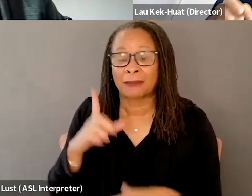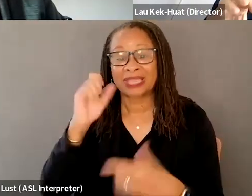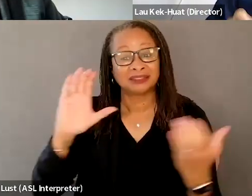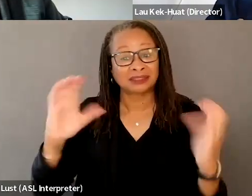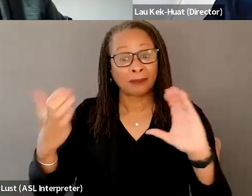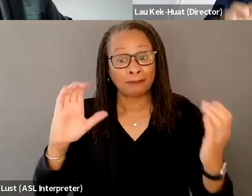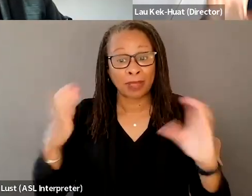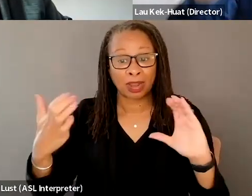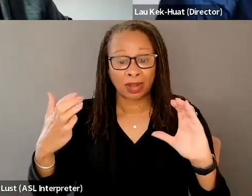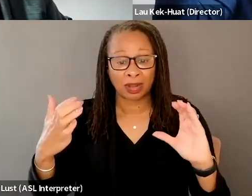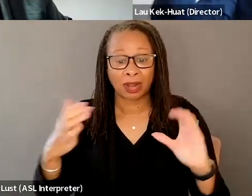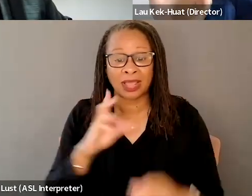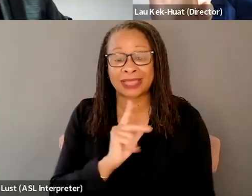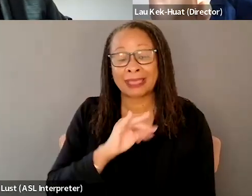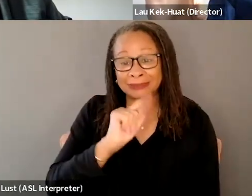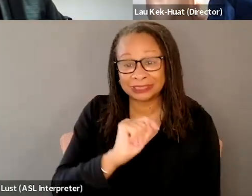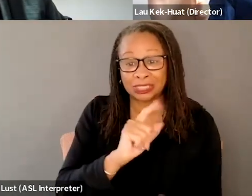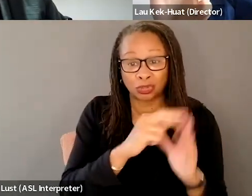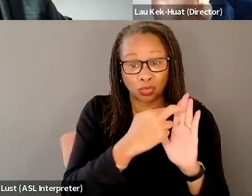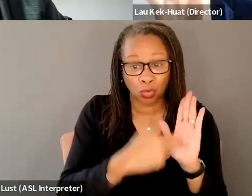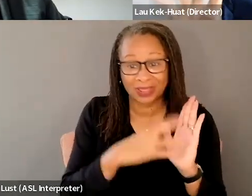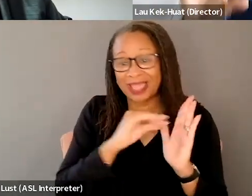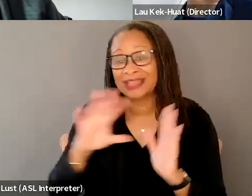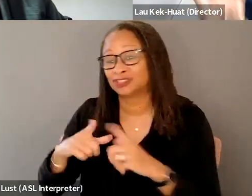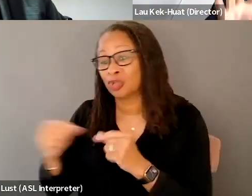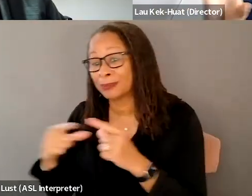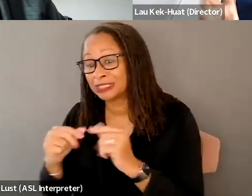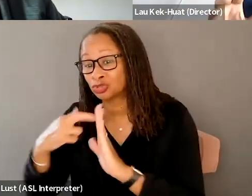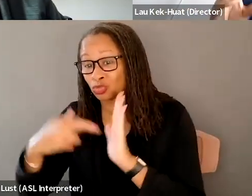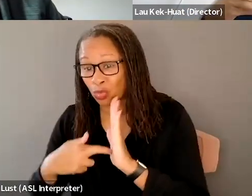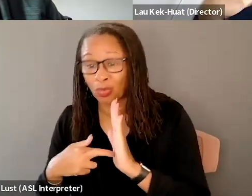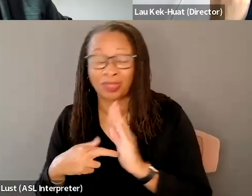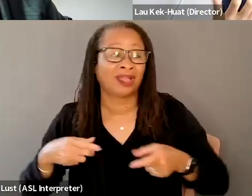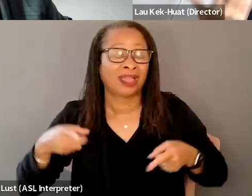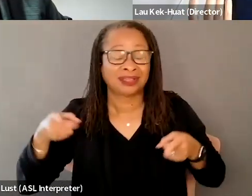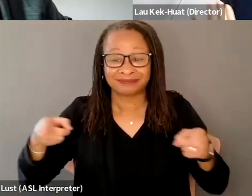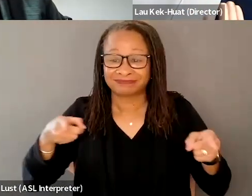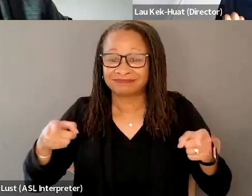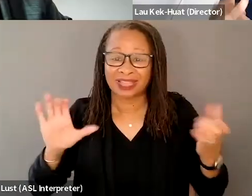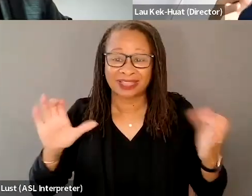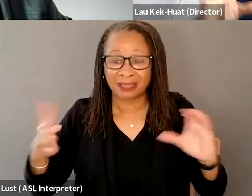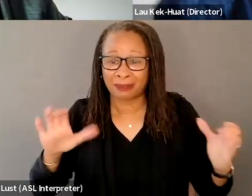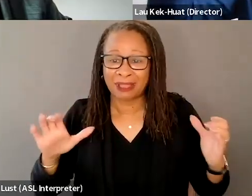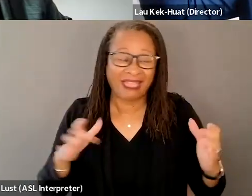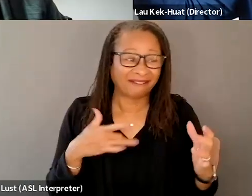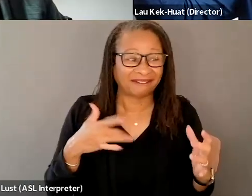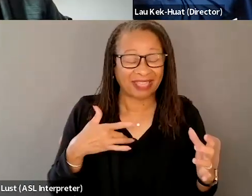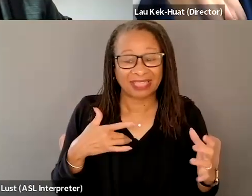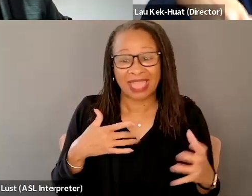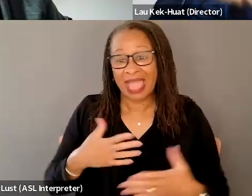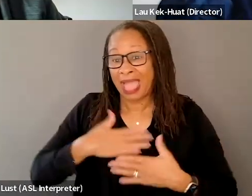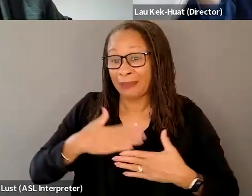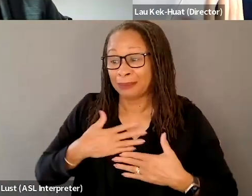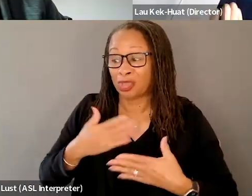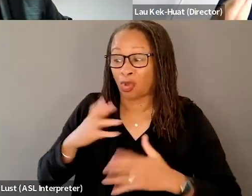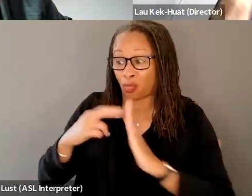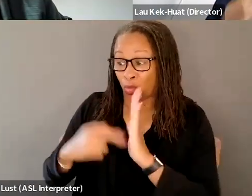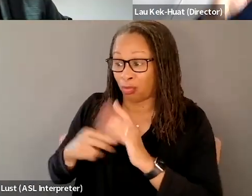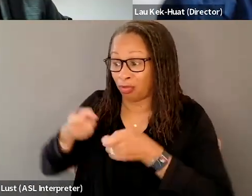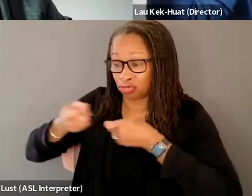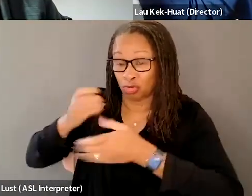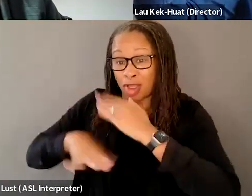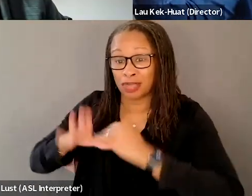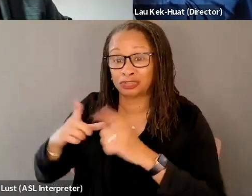comparing the KMT ruling and Japan ruling. So by comparing, they feel it's happier to be ruled under Japan. So they develop